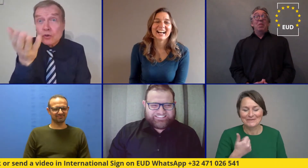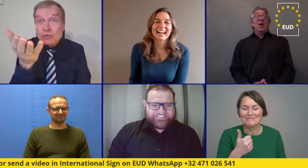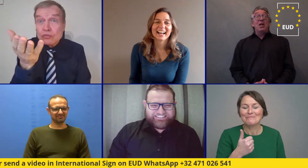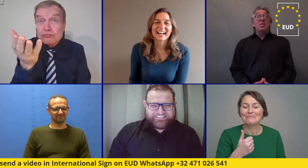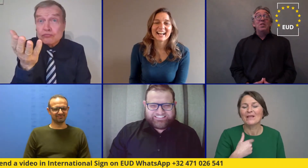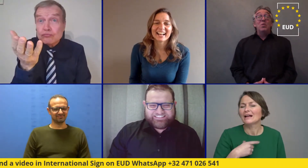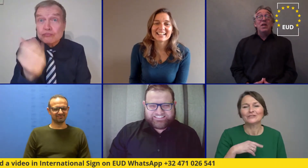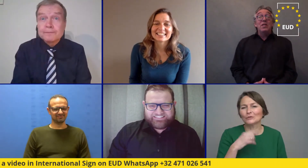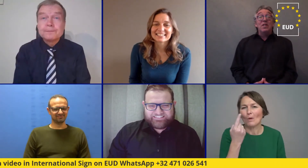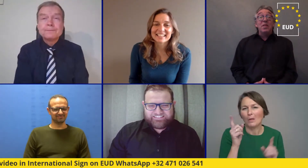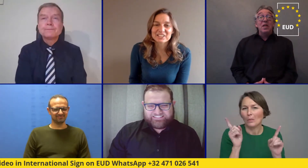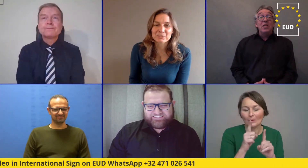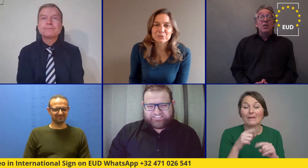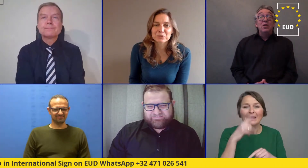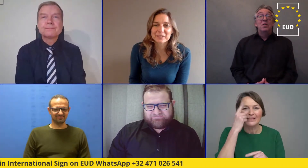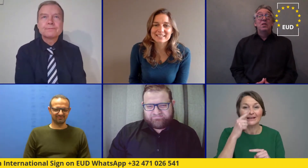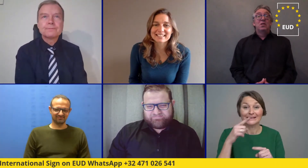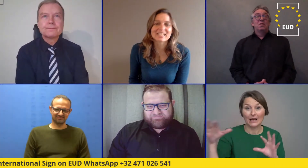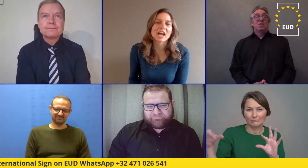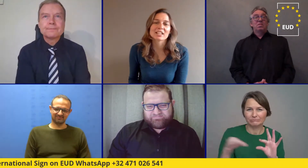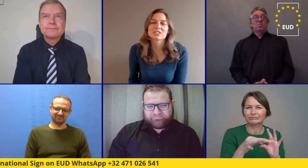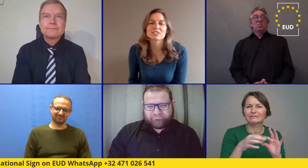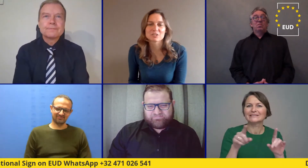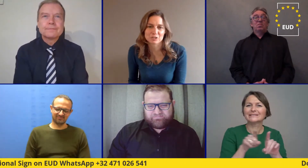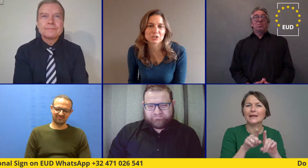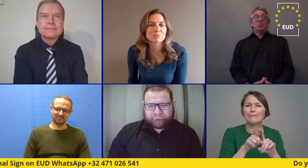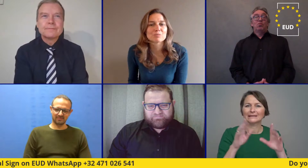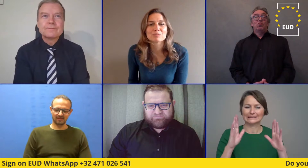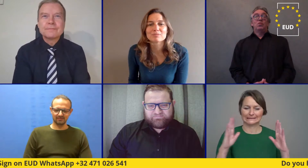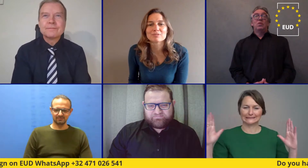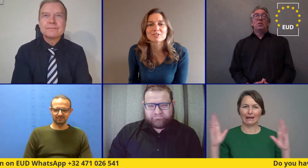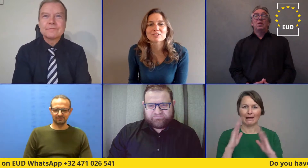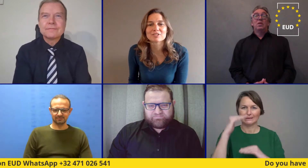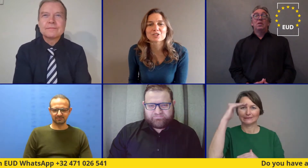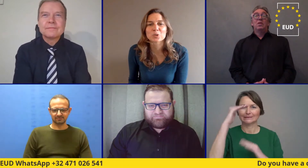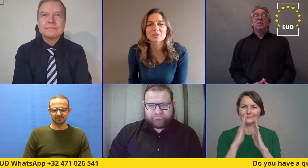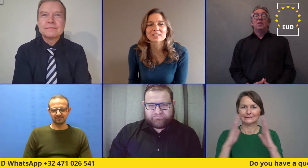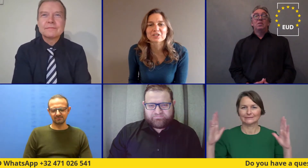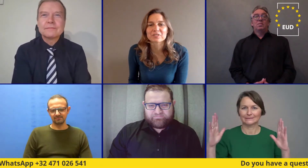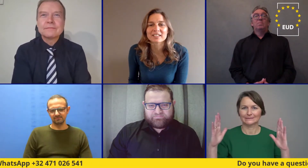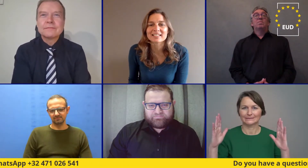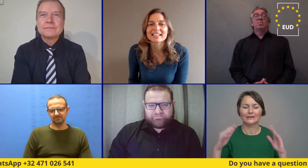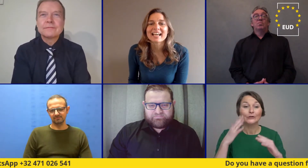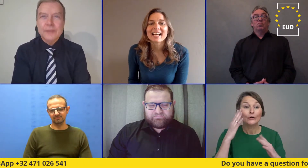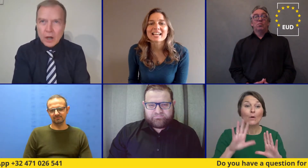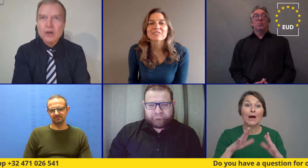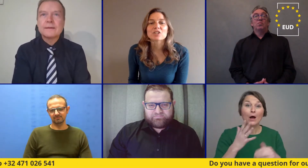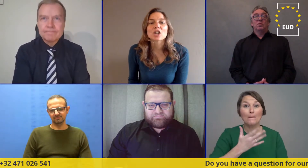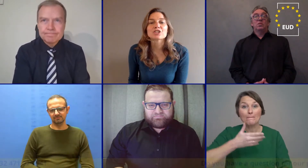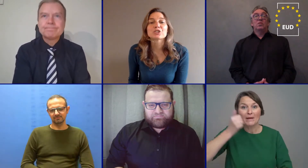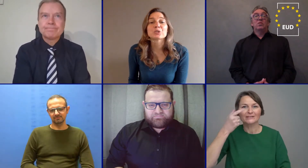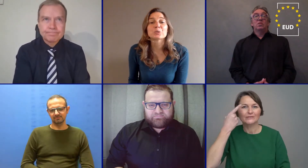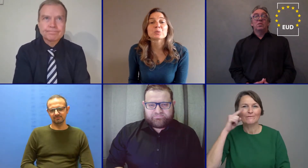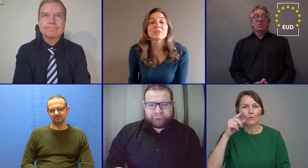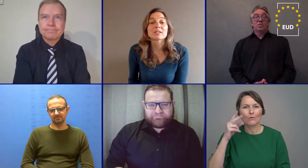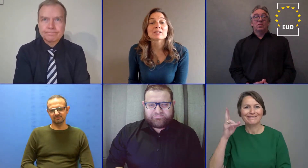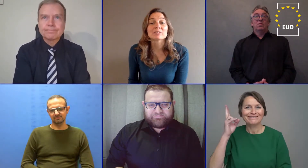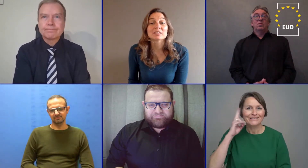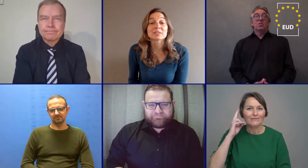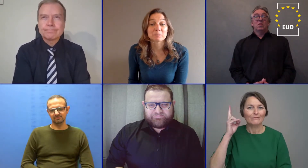Maya, did you want to add something? I just prove what I said. I can shortly intervene in regards to the